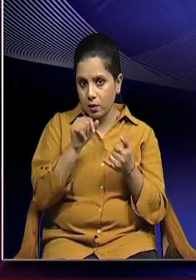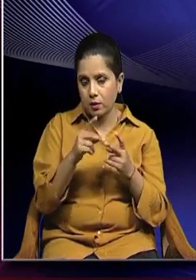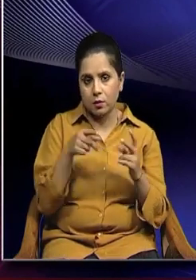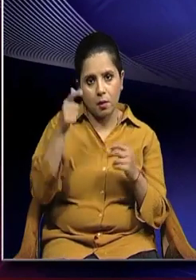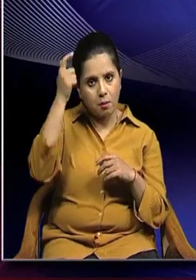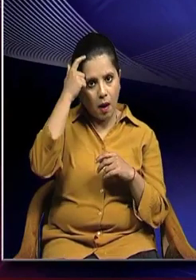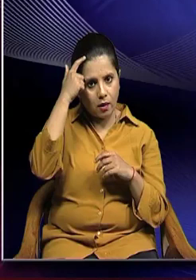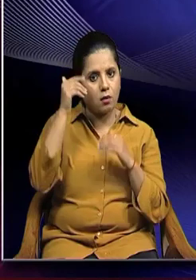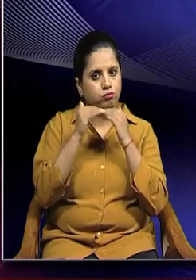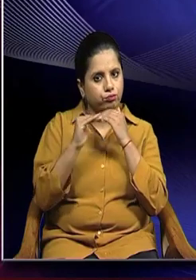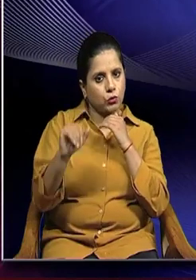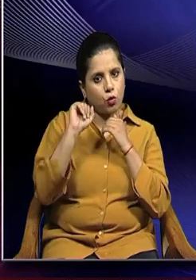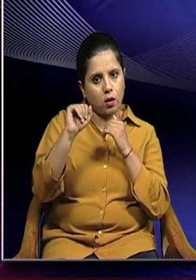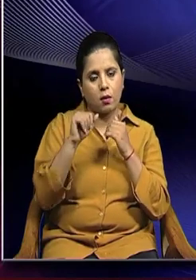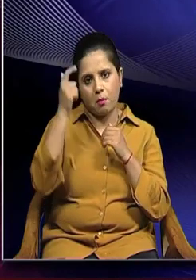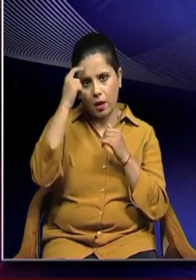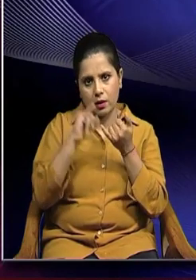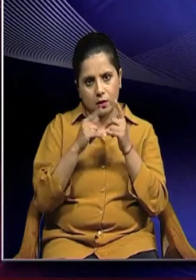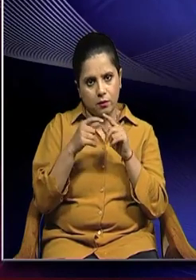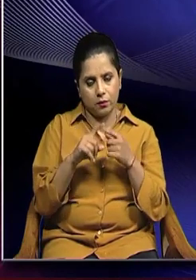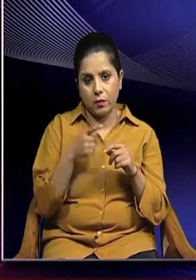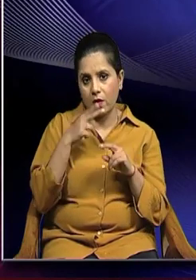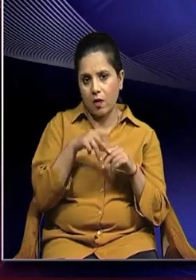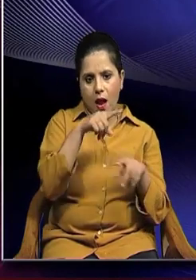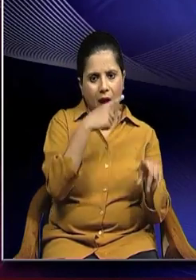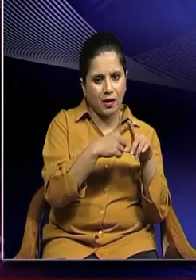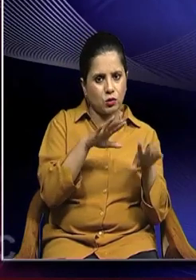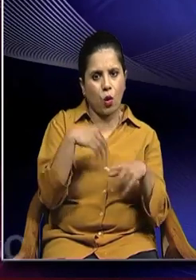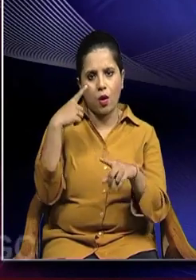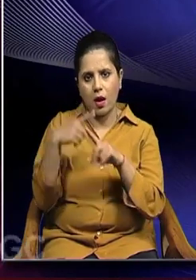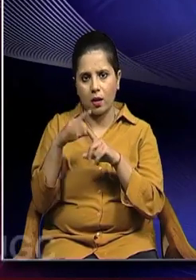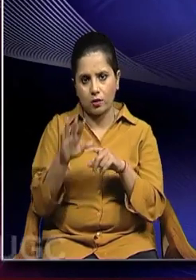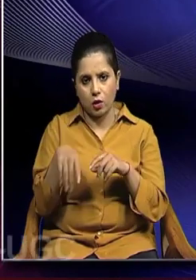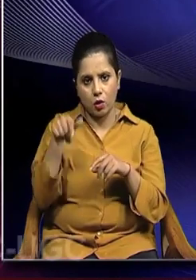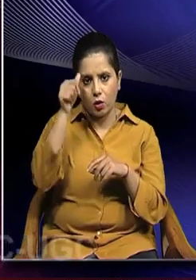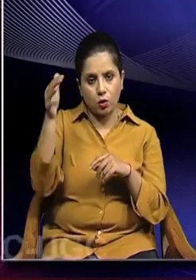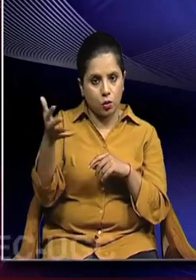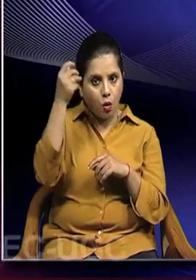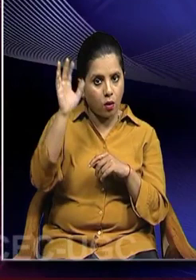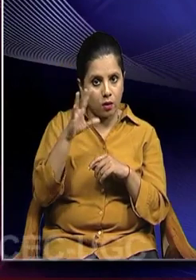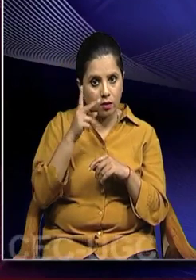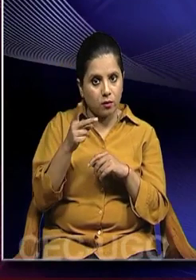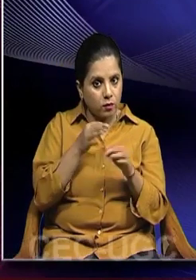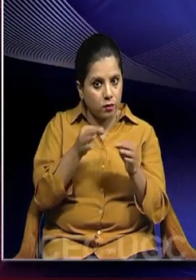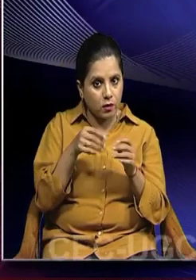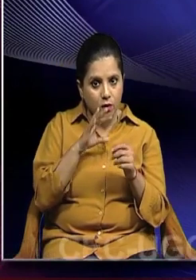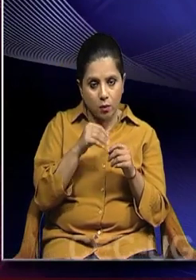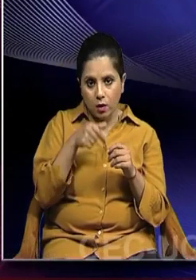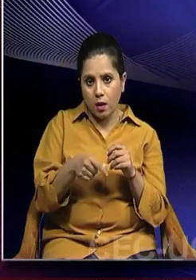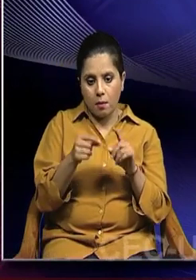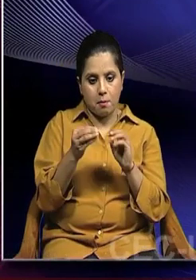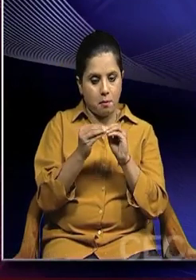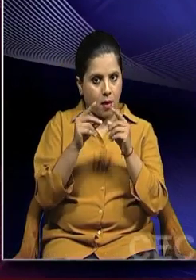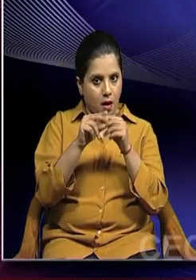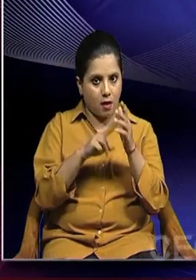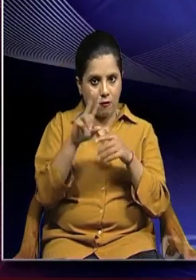mental state. If we look at X and X, it means authoritarian with positive benevolent approach.